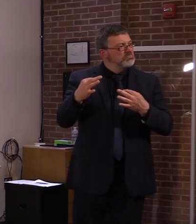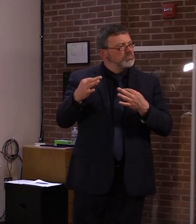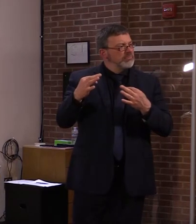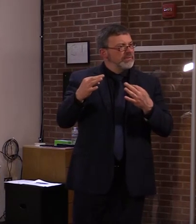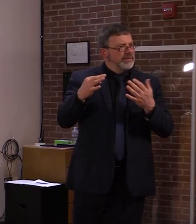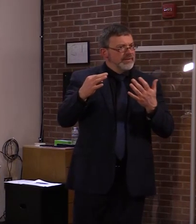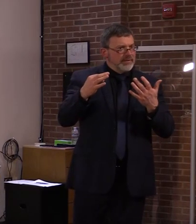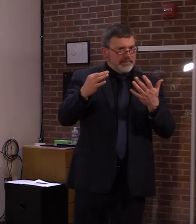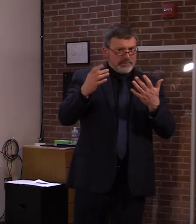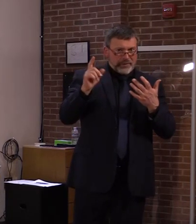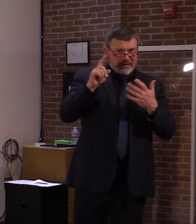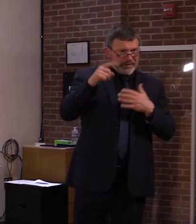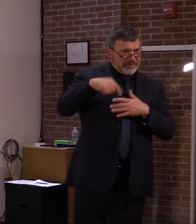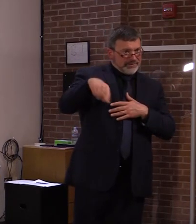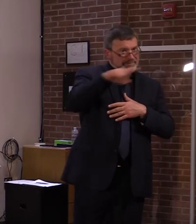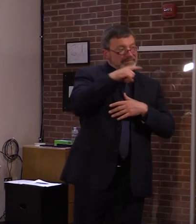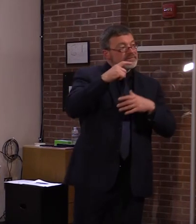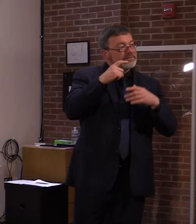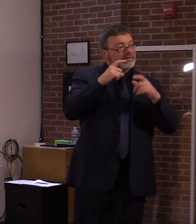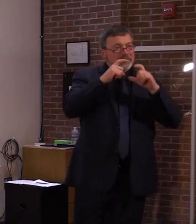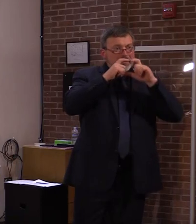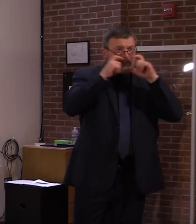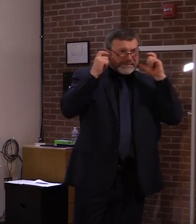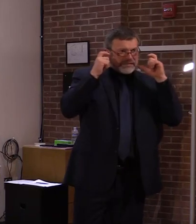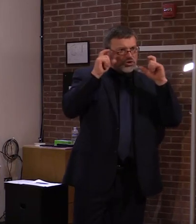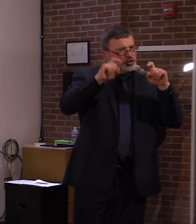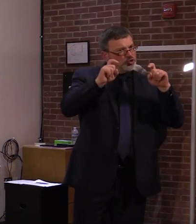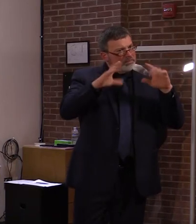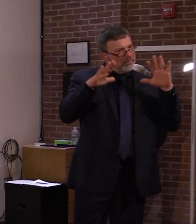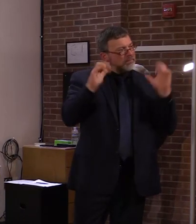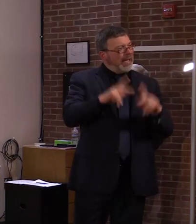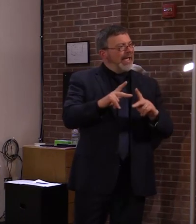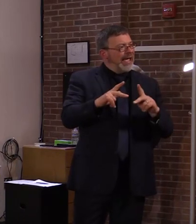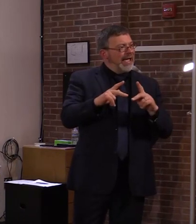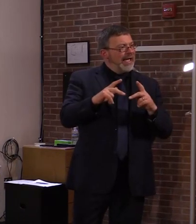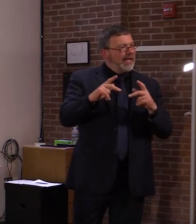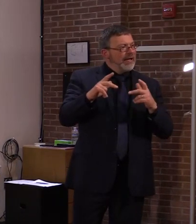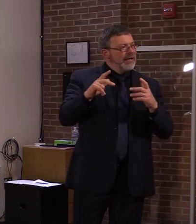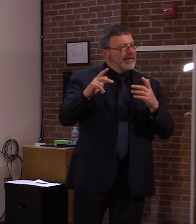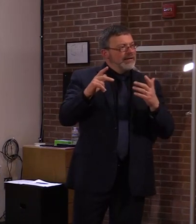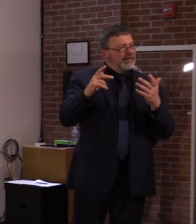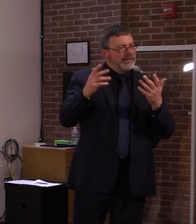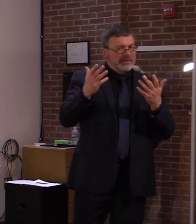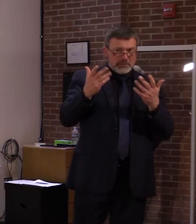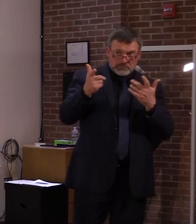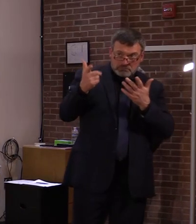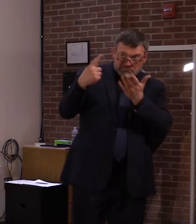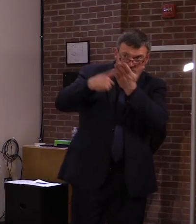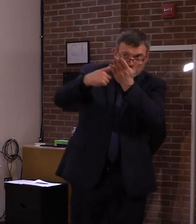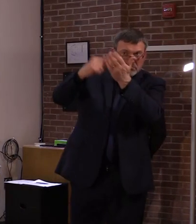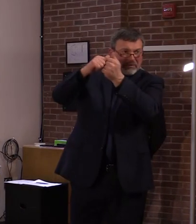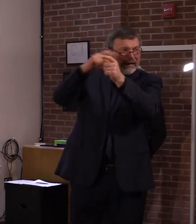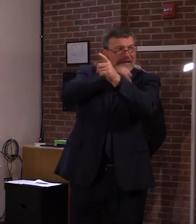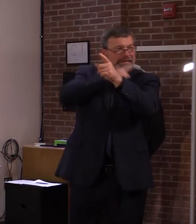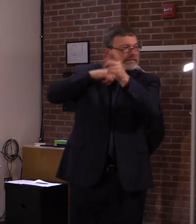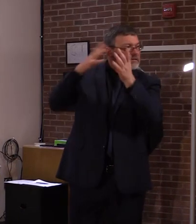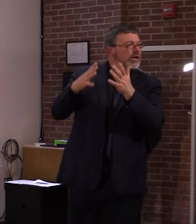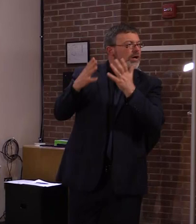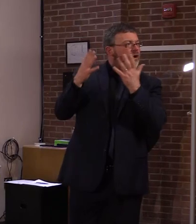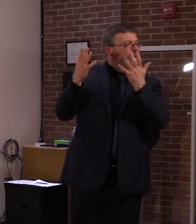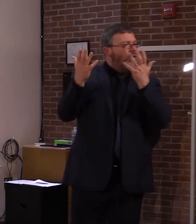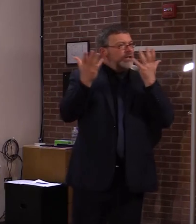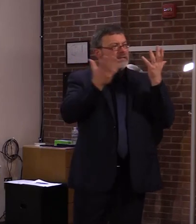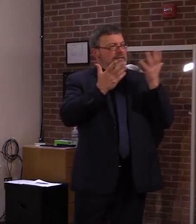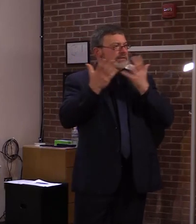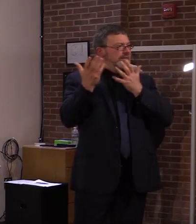that something that you go back and forth on when you hear from other legislators, or you hear from other public health officials or public